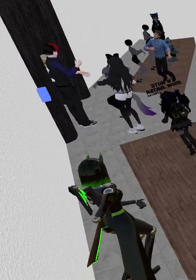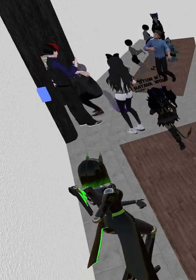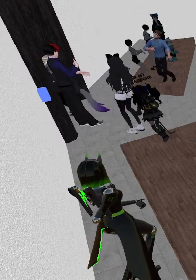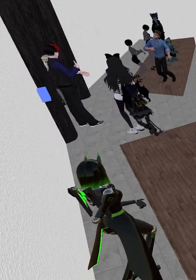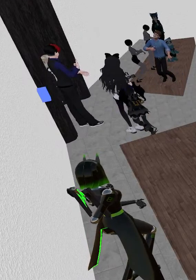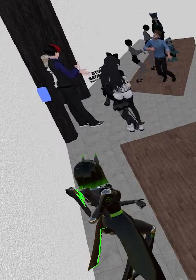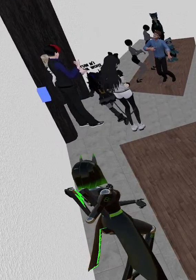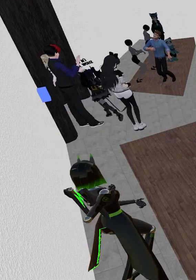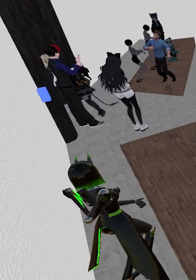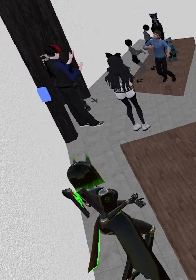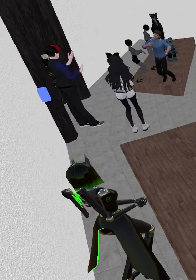right here.